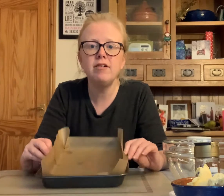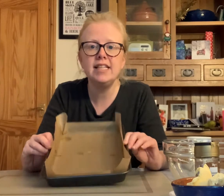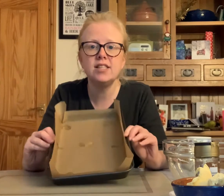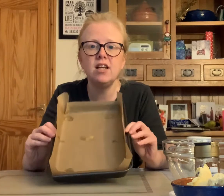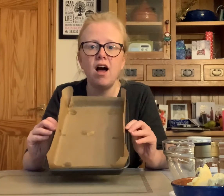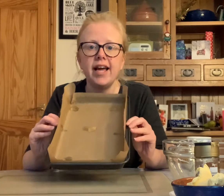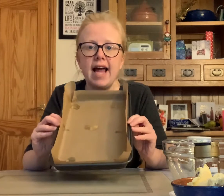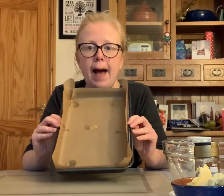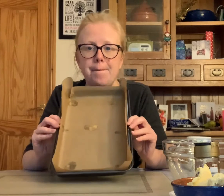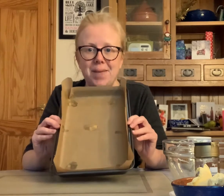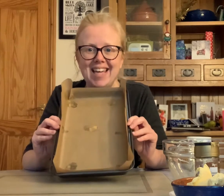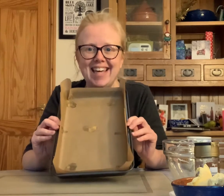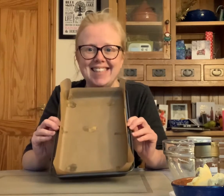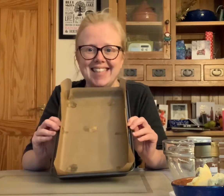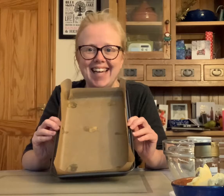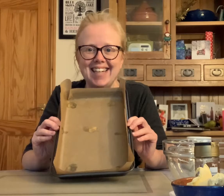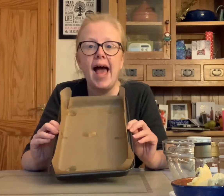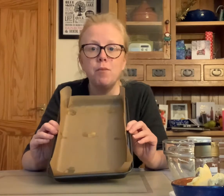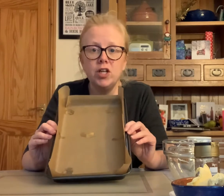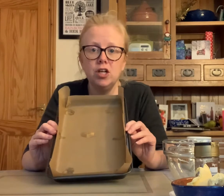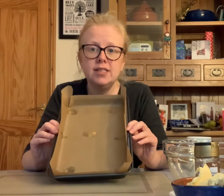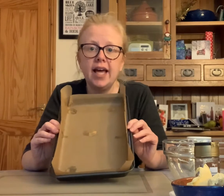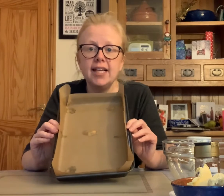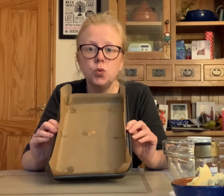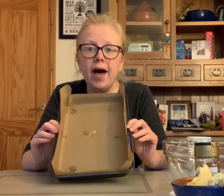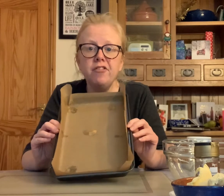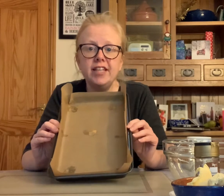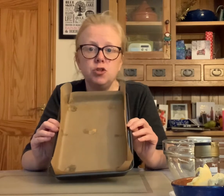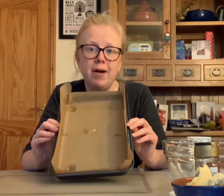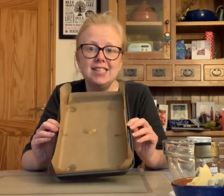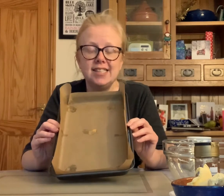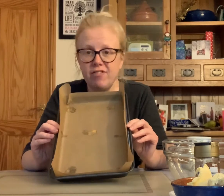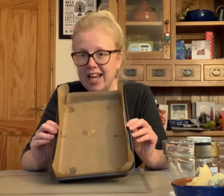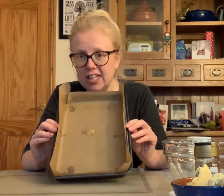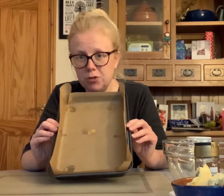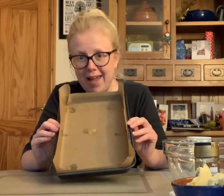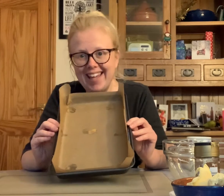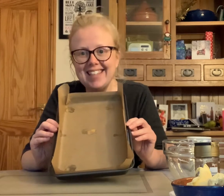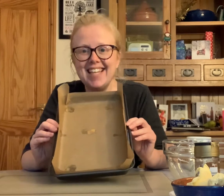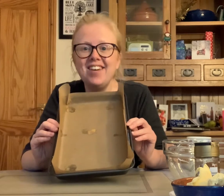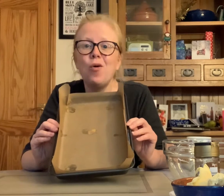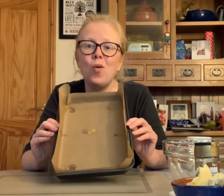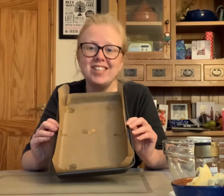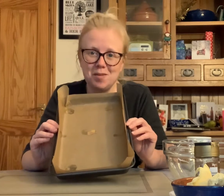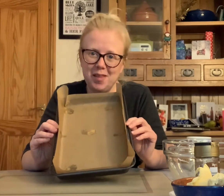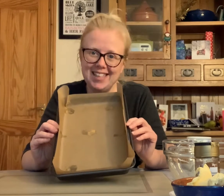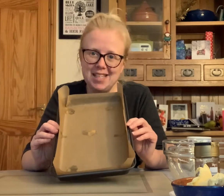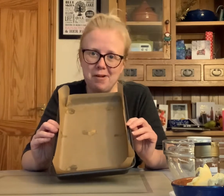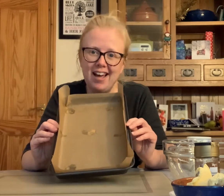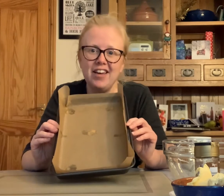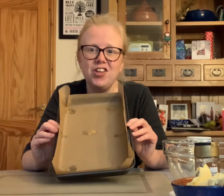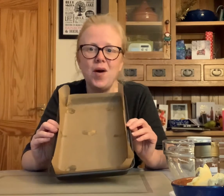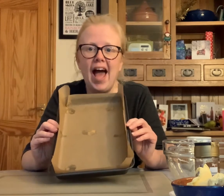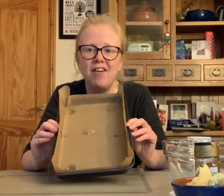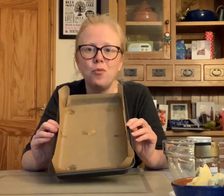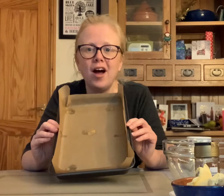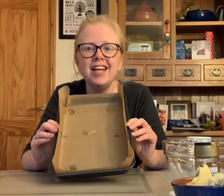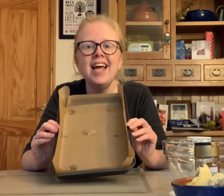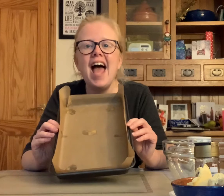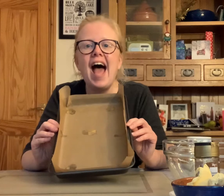to line our baking tin. And we're using a 12-inch by 7-inch baking tin or something similar if you have one.